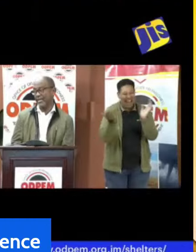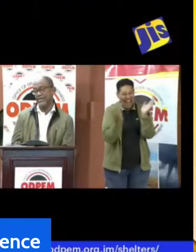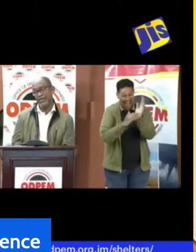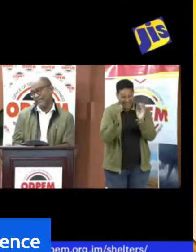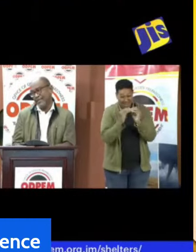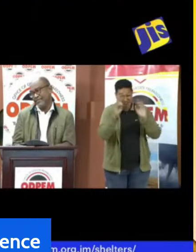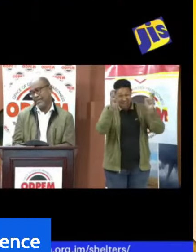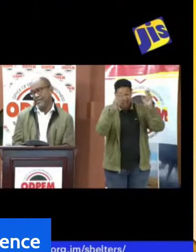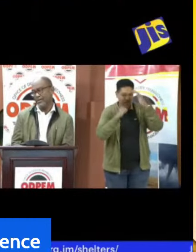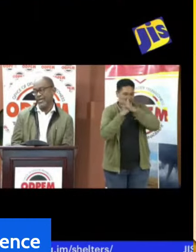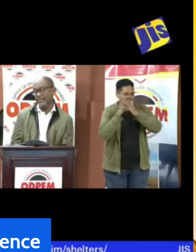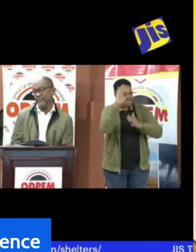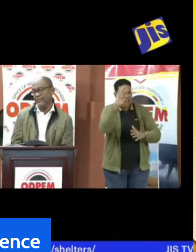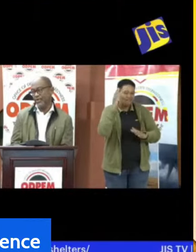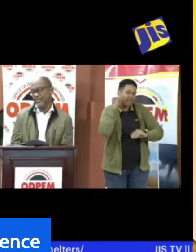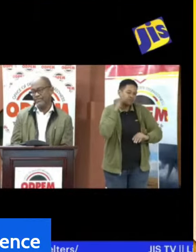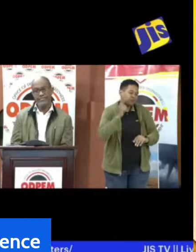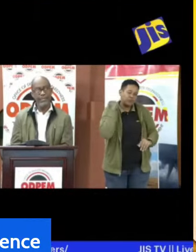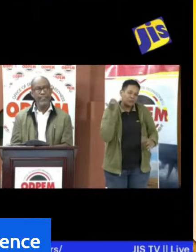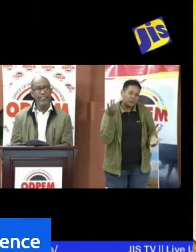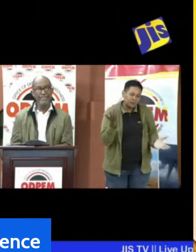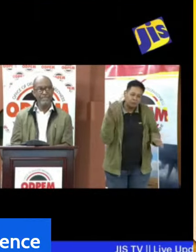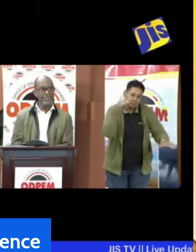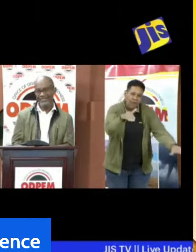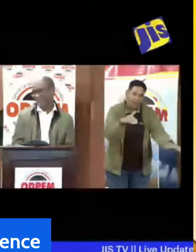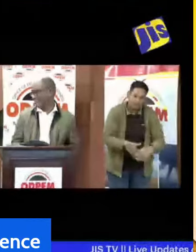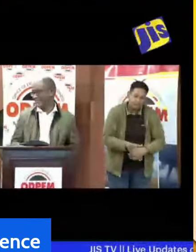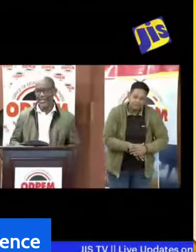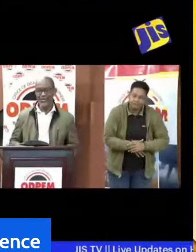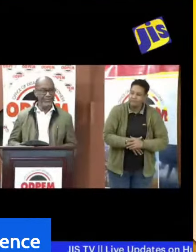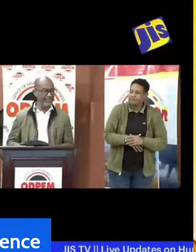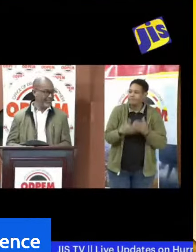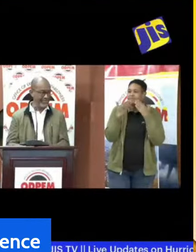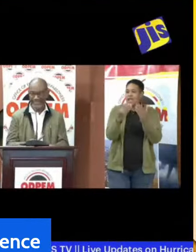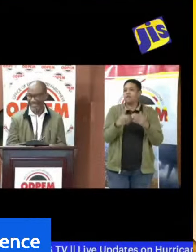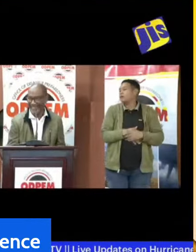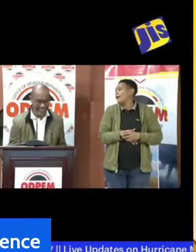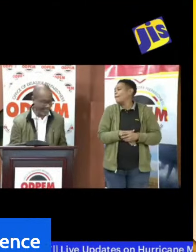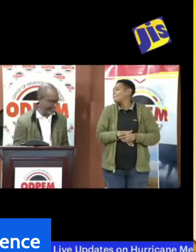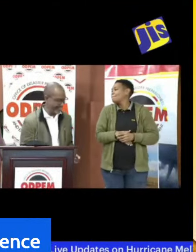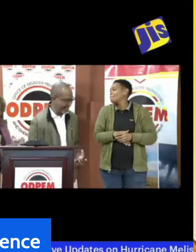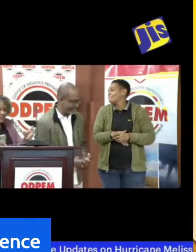regain Category 5 hurricane force. Thank you.